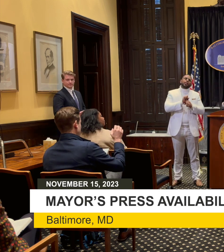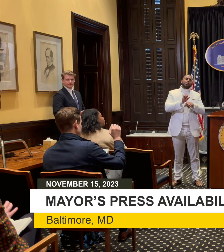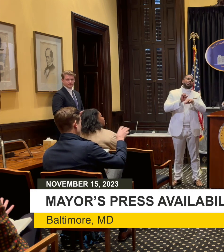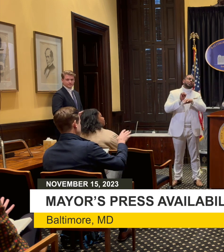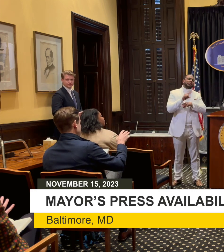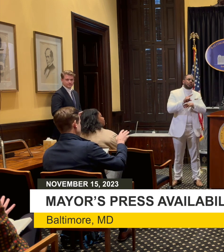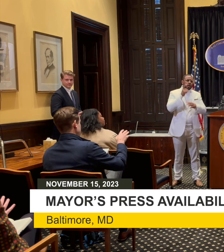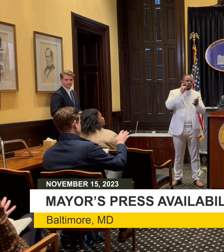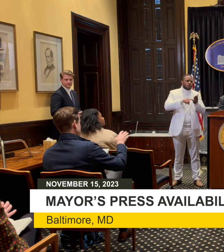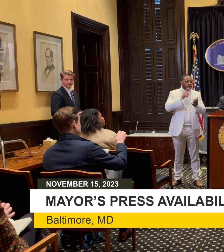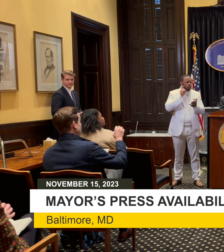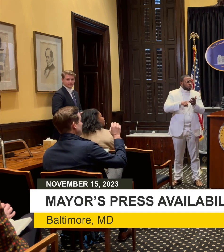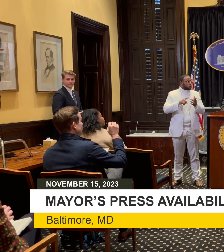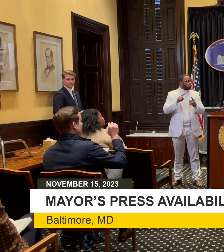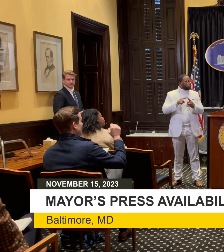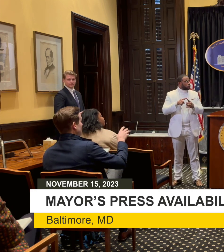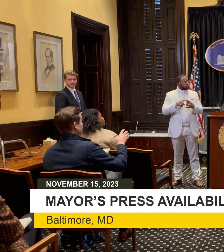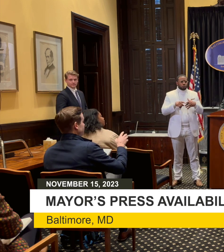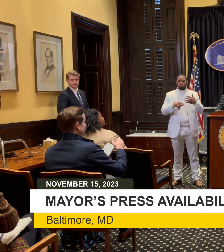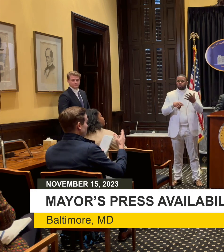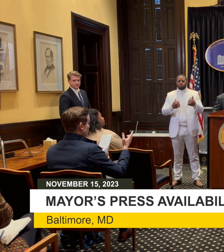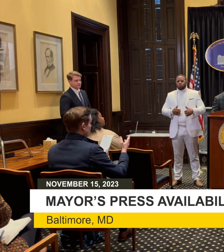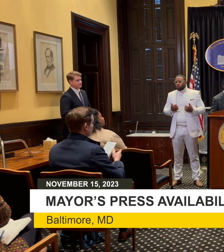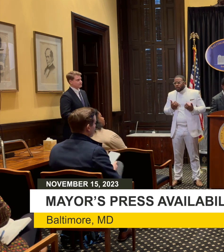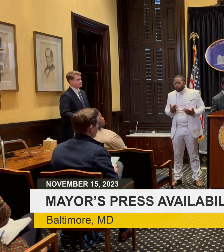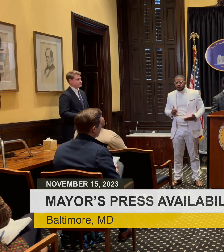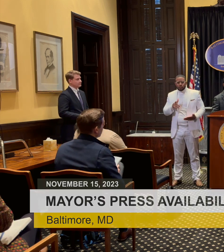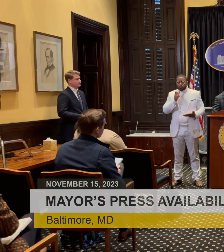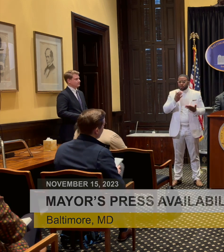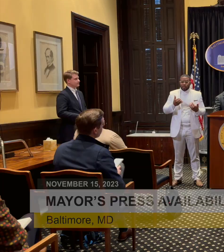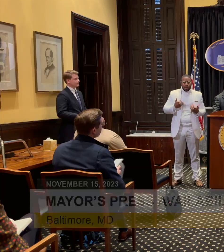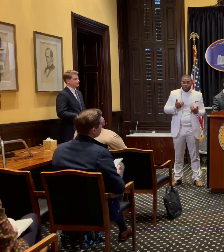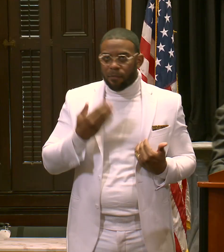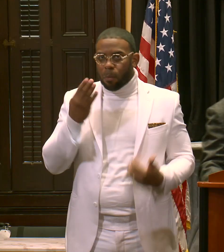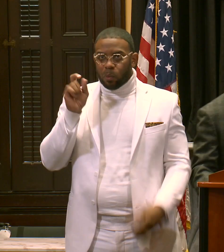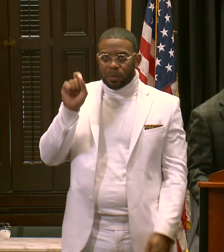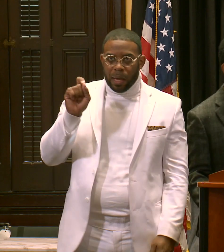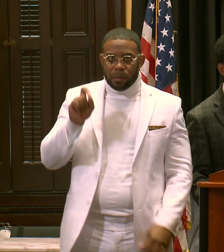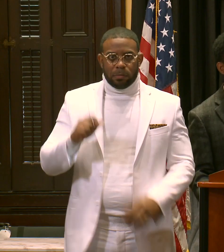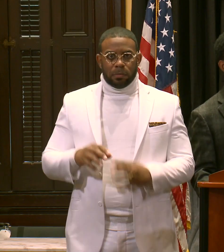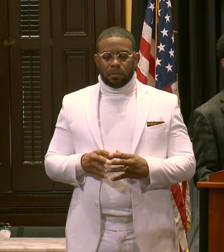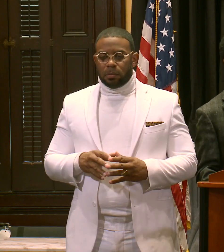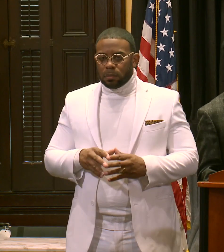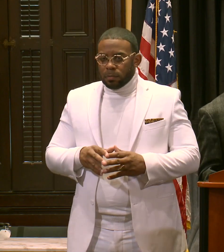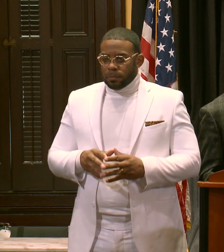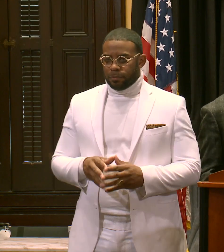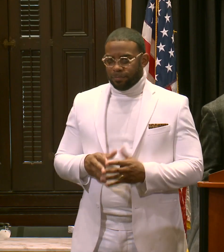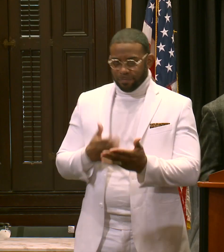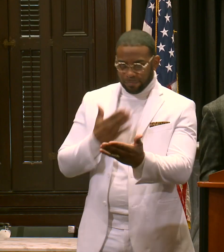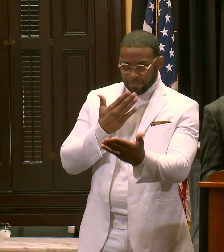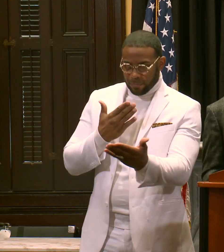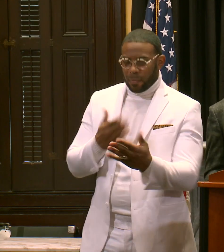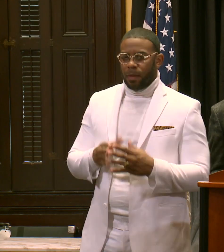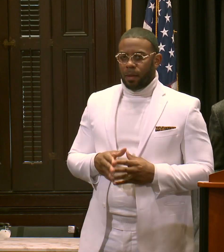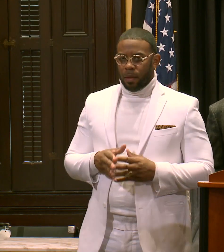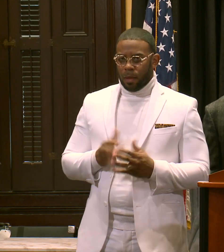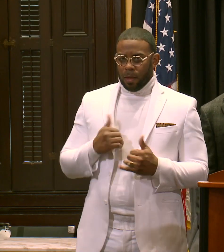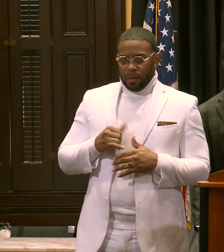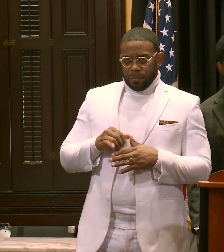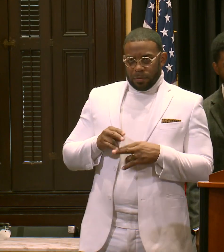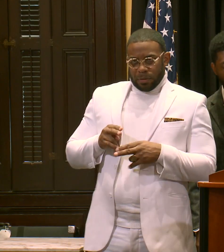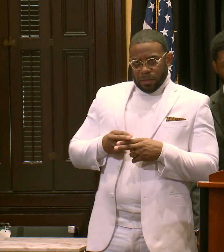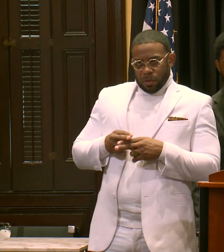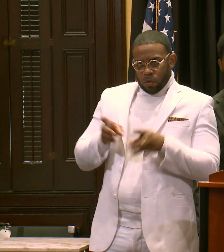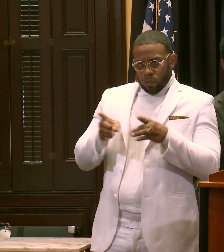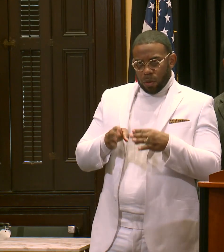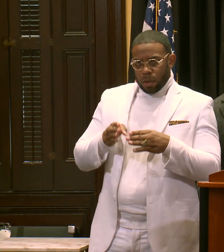send out notices to residents who may have a blue dot? Thank you, Richard Lina, Interim Director, Department